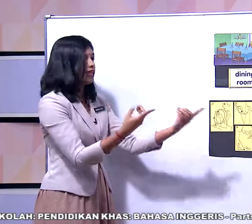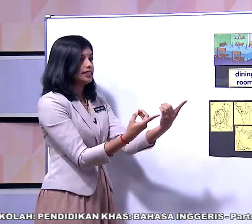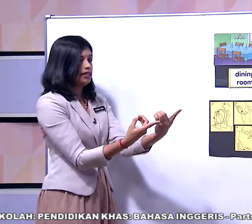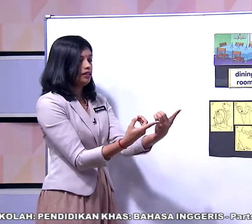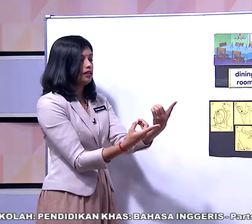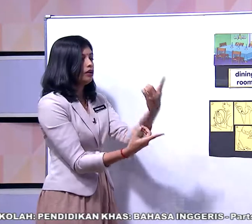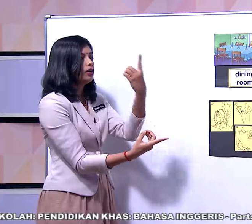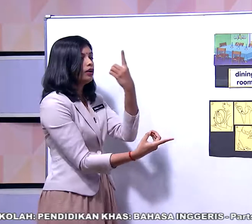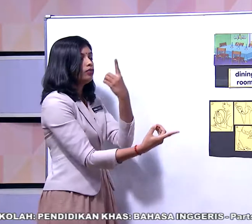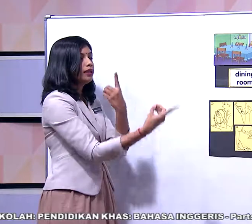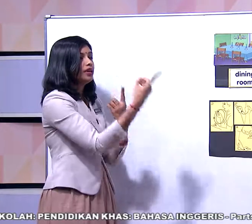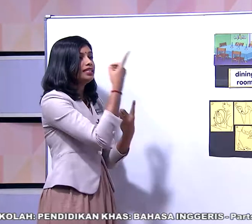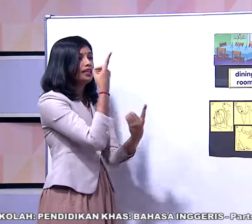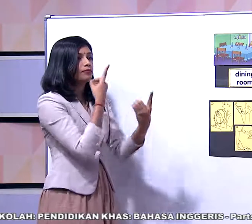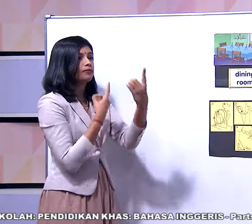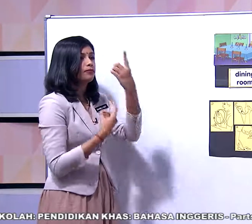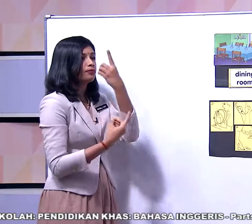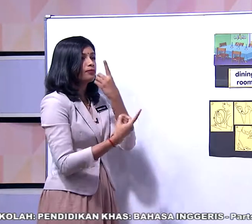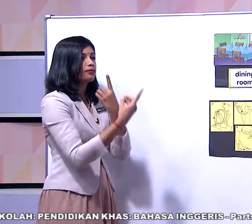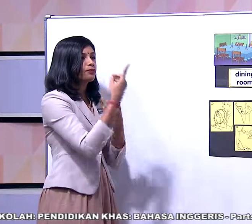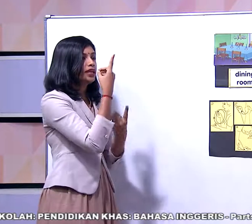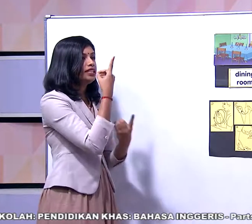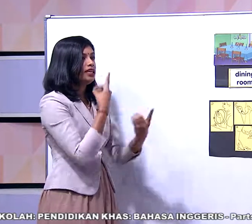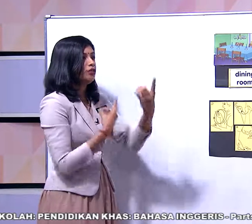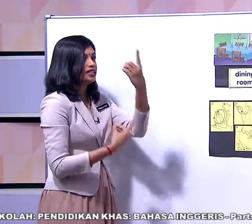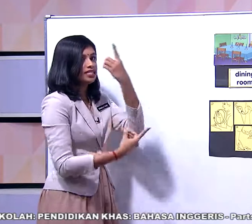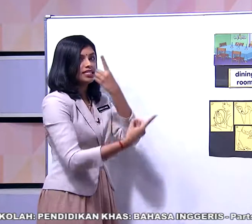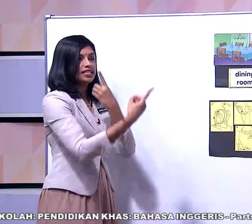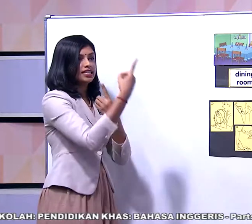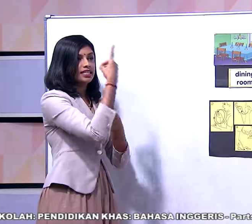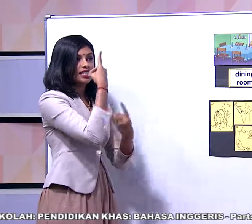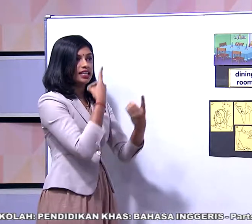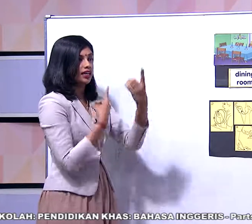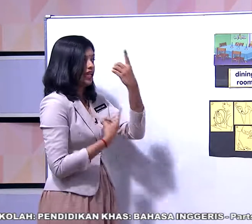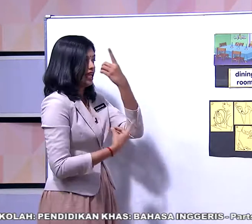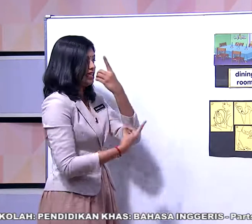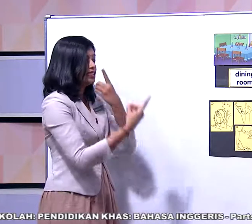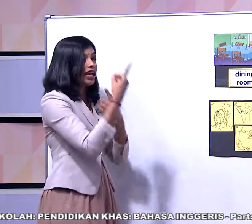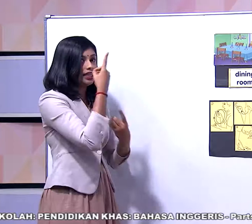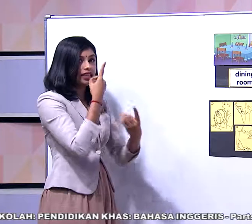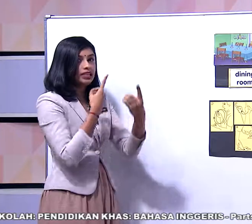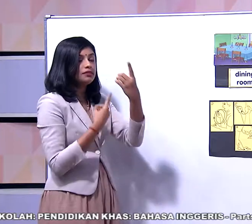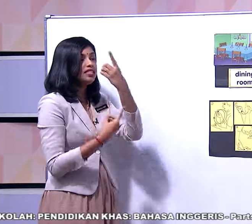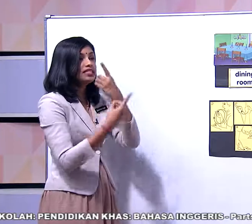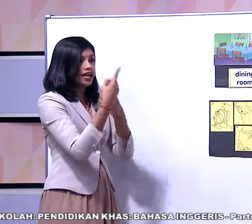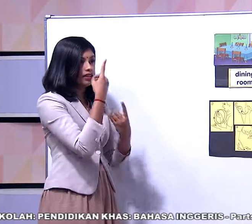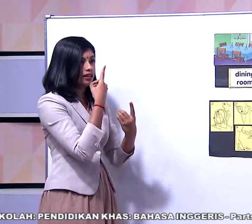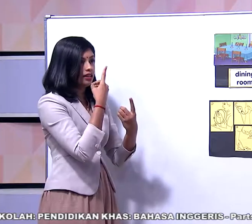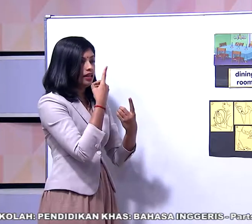D. Do like you are eating. Okay. Inwards. Okay. Dine. This means dine.